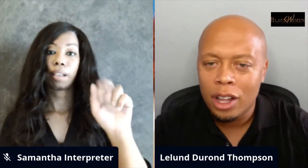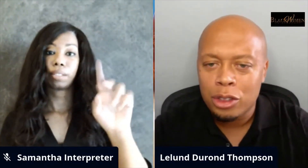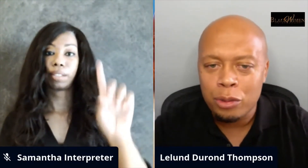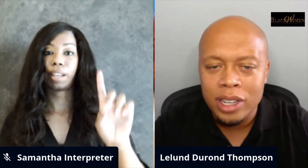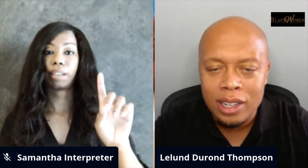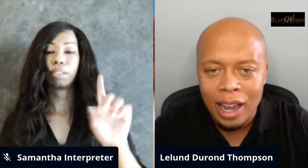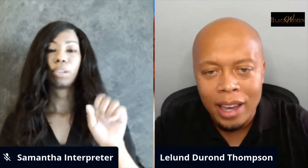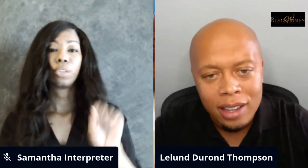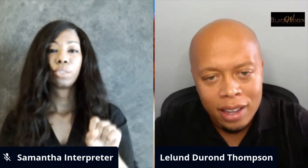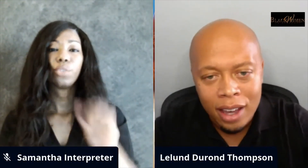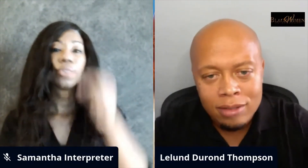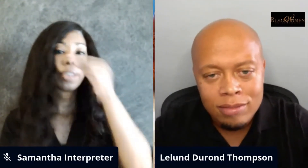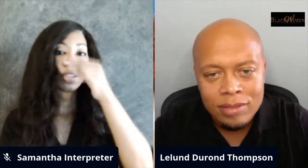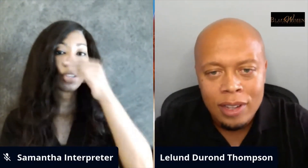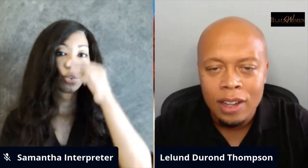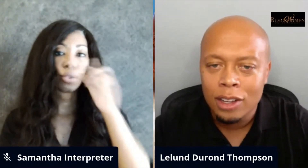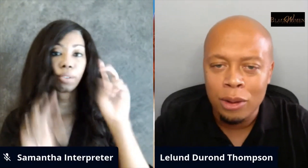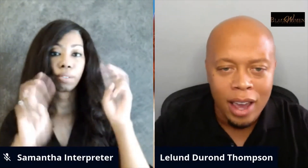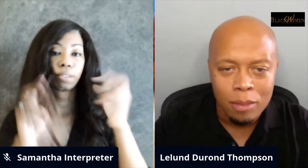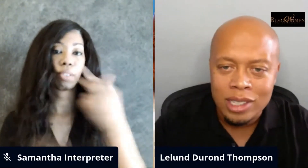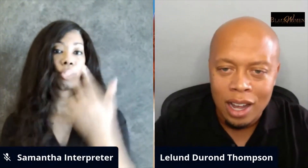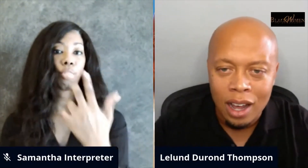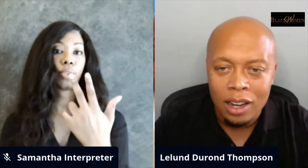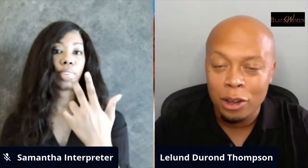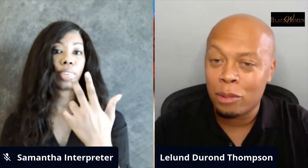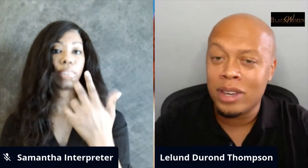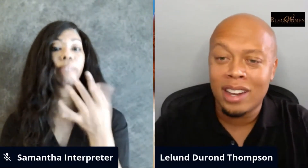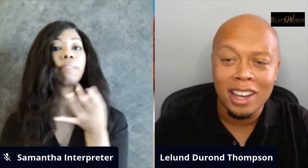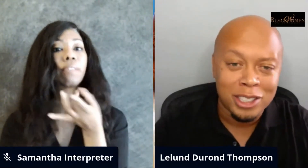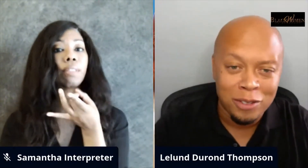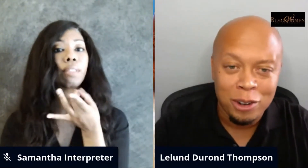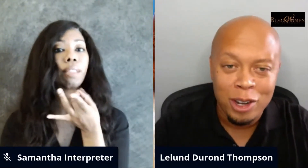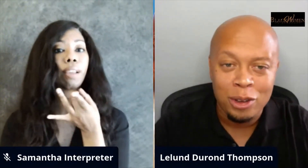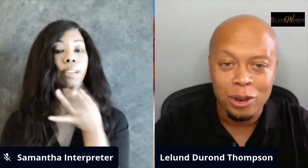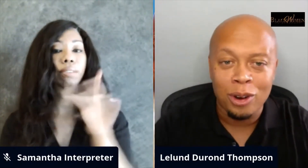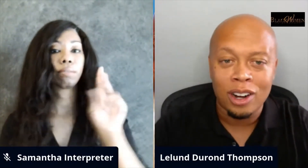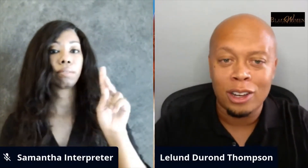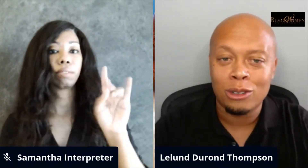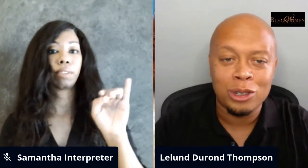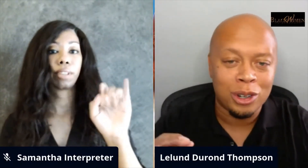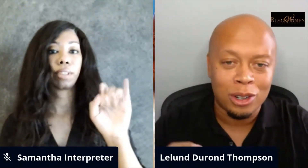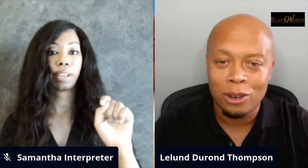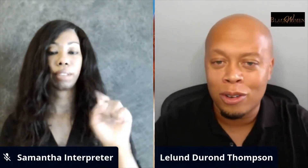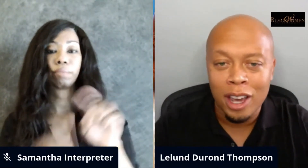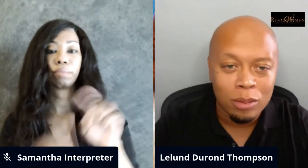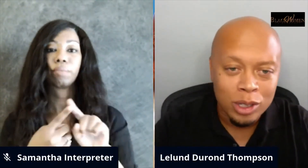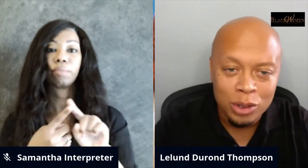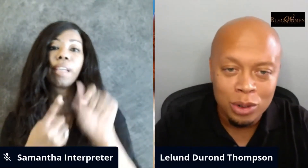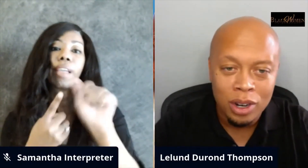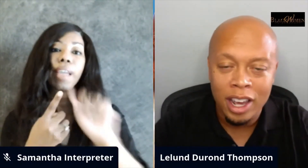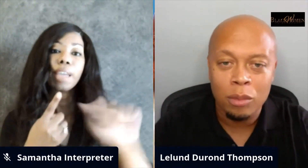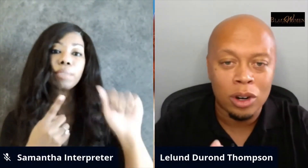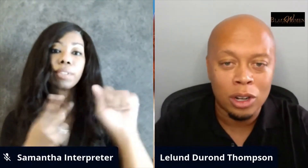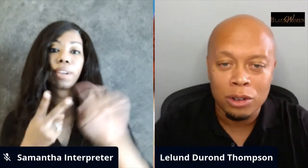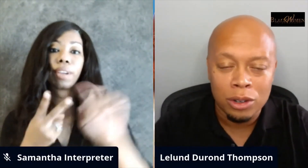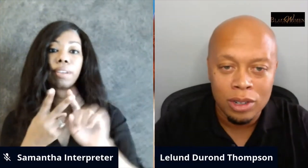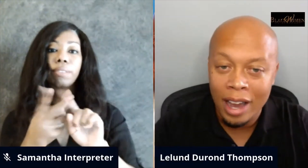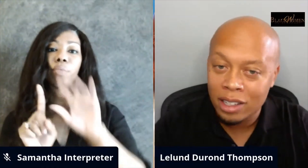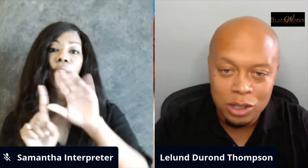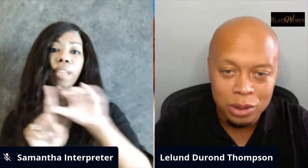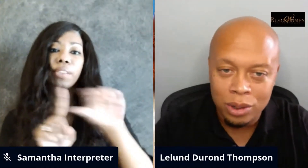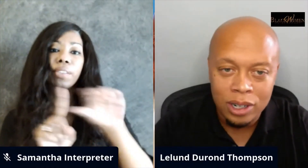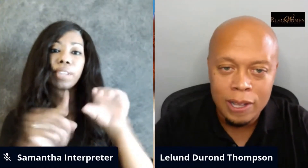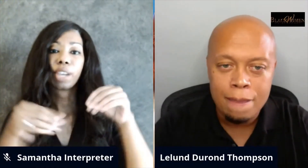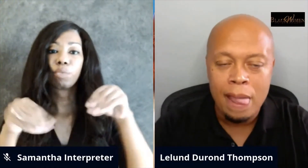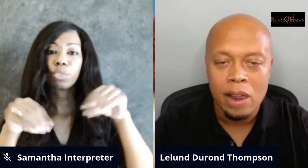Google 3-light kit. Go to Amazon, go to B&H if you're in New York, go to your local camera store, camera local